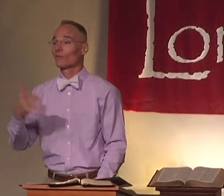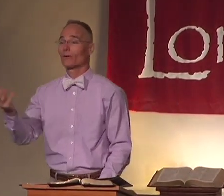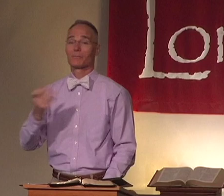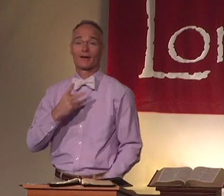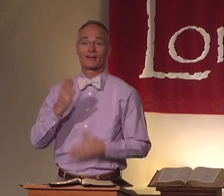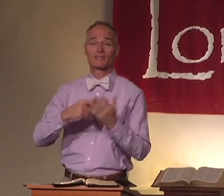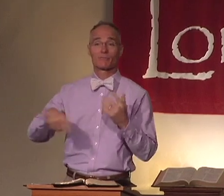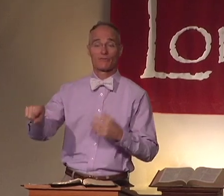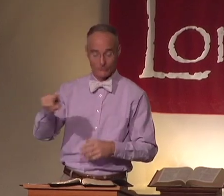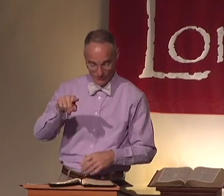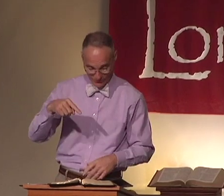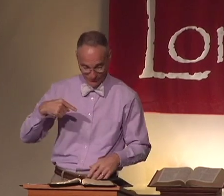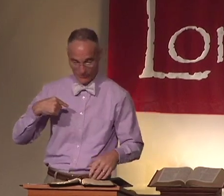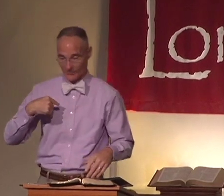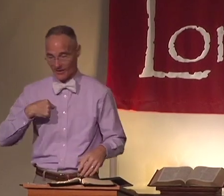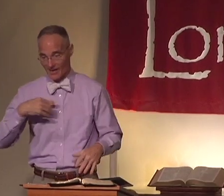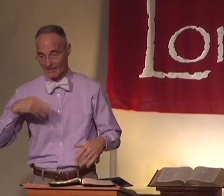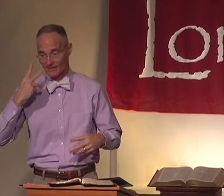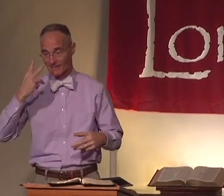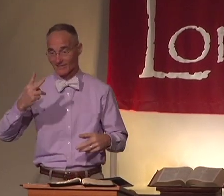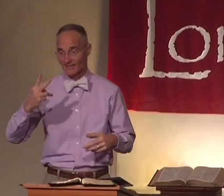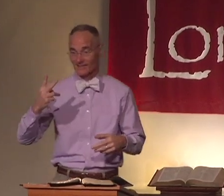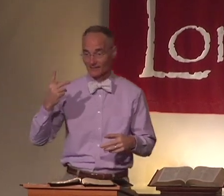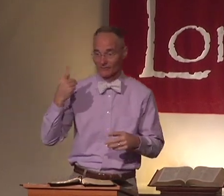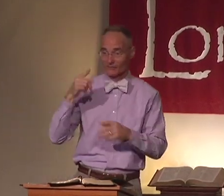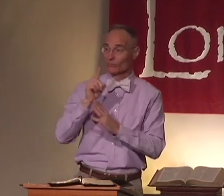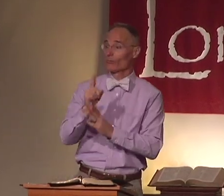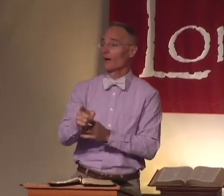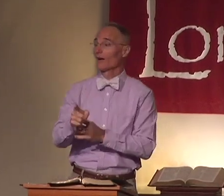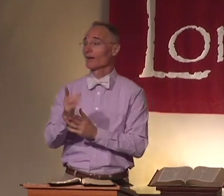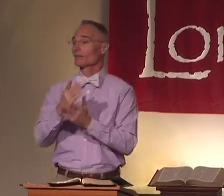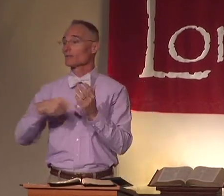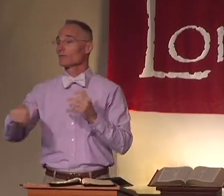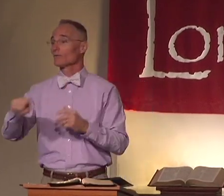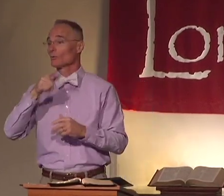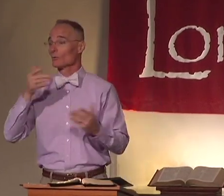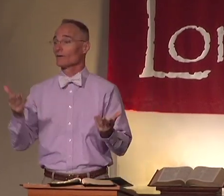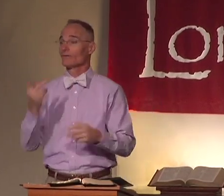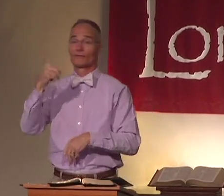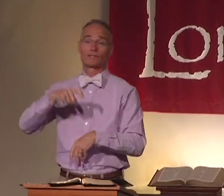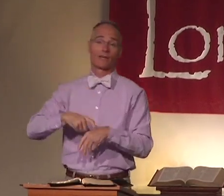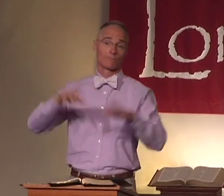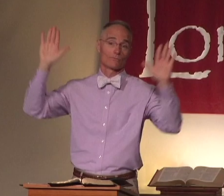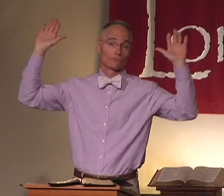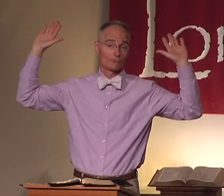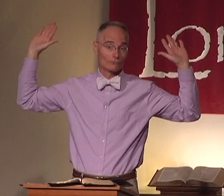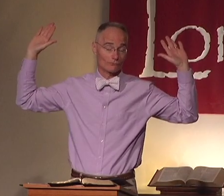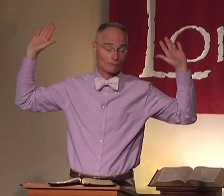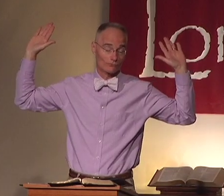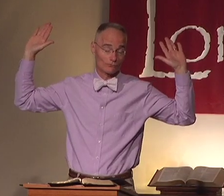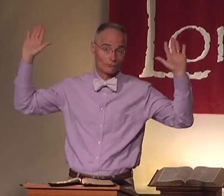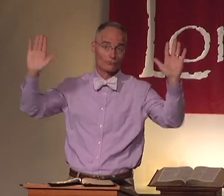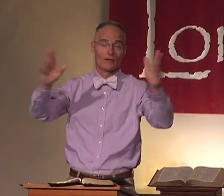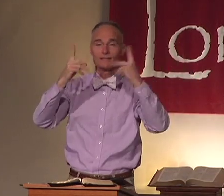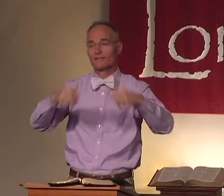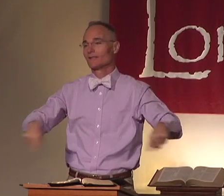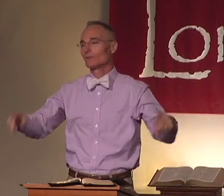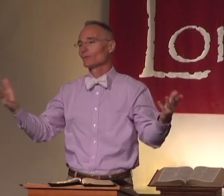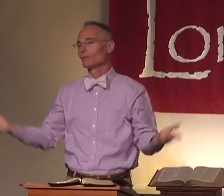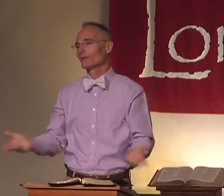Welcome. Welcome back, first timers, and welcome back for the other ones. If you've been here for a while, that's great to